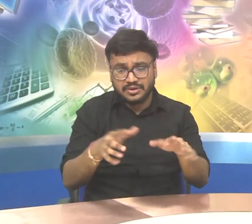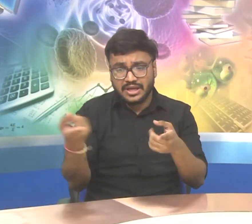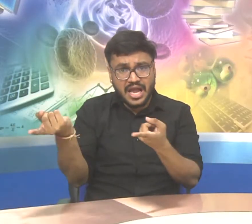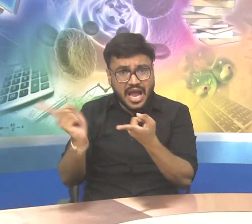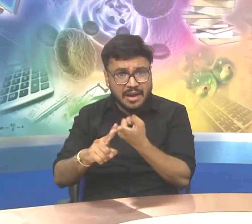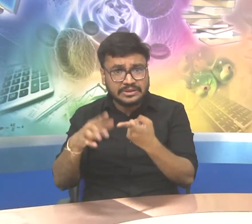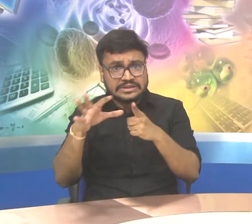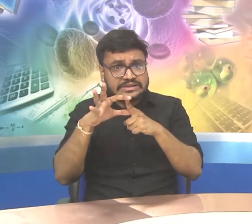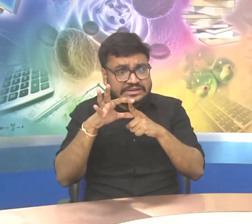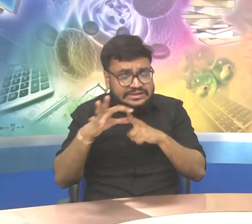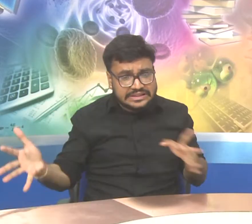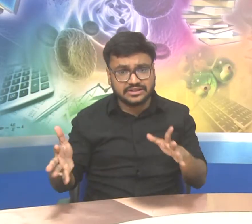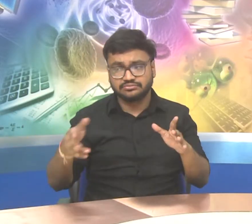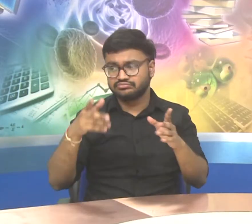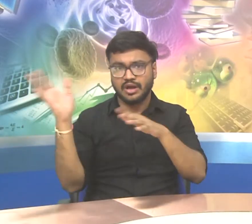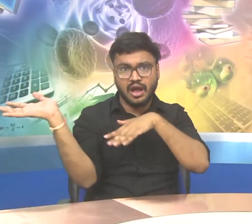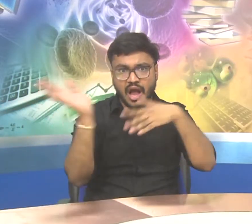Next is catastrophic.